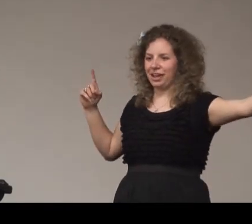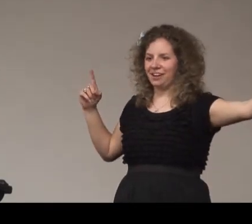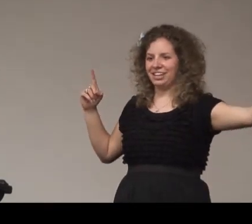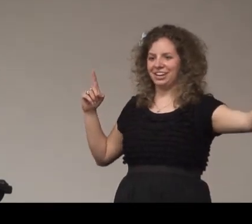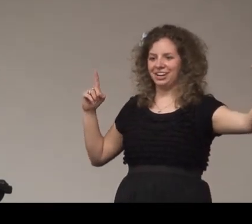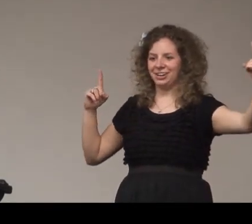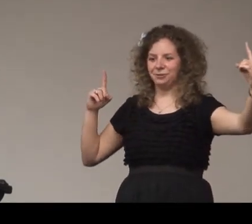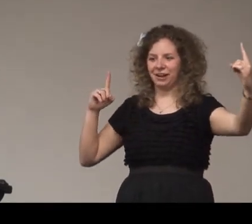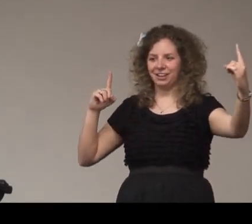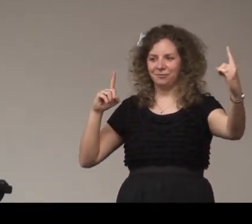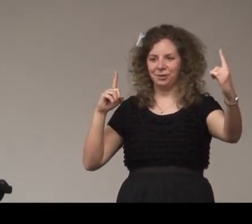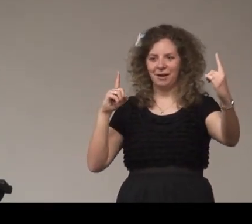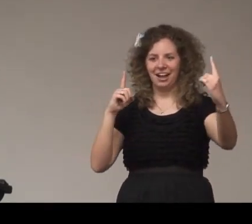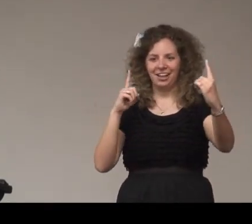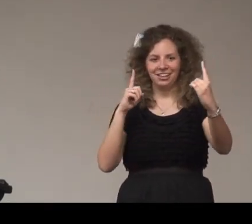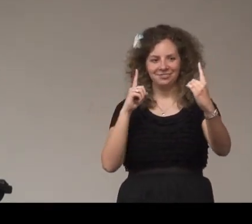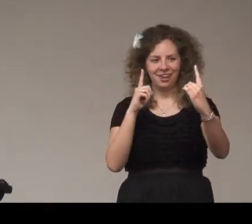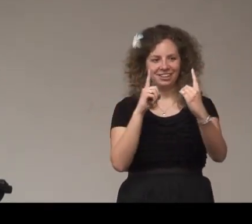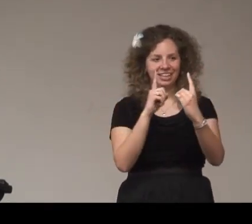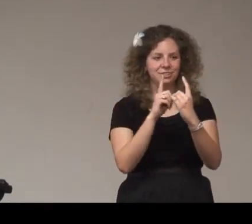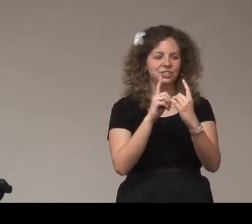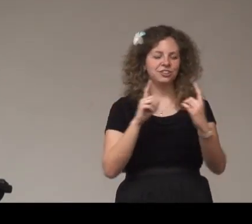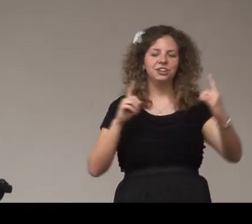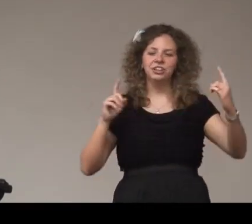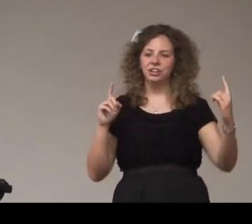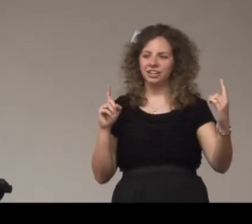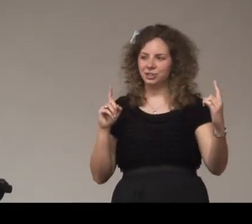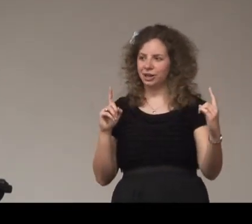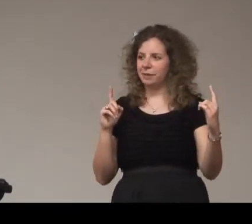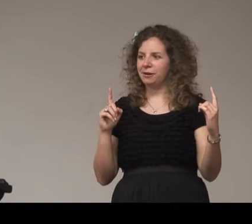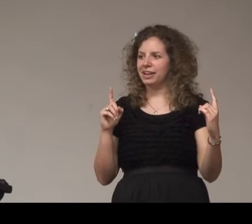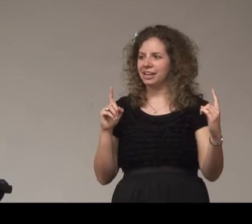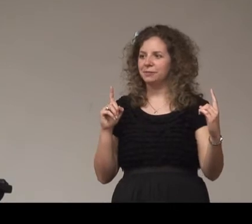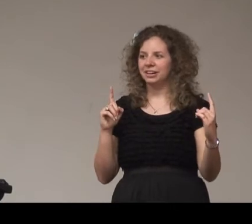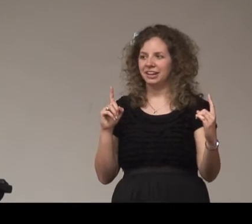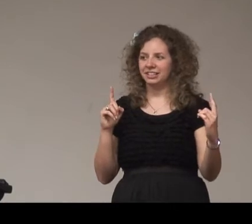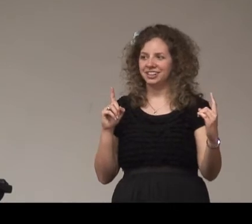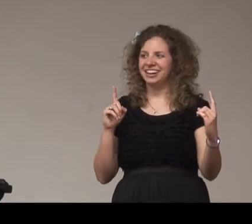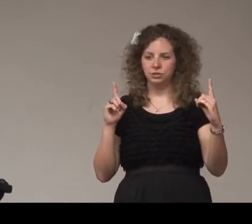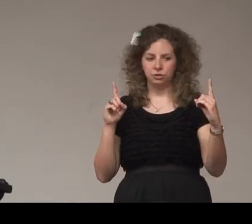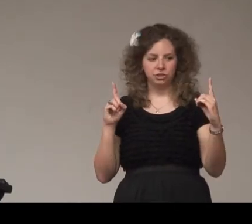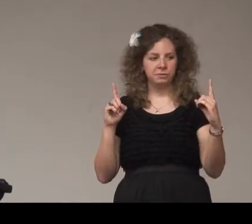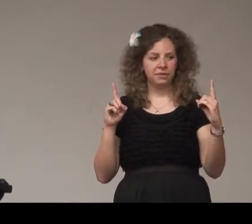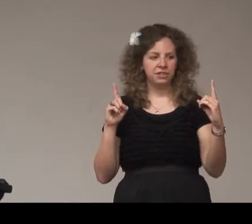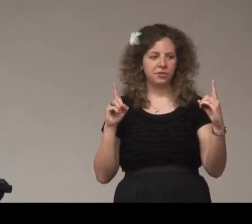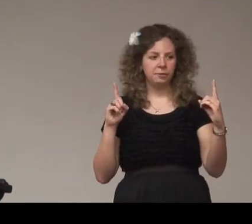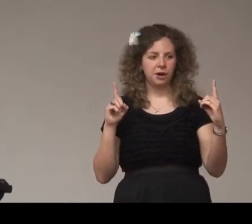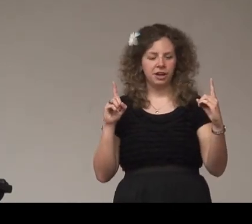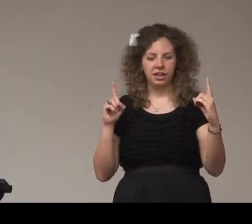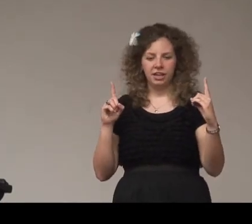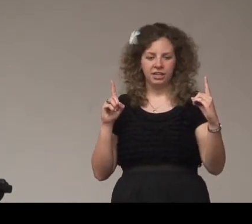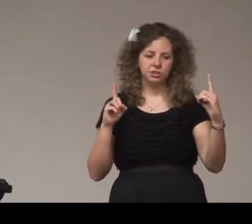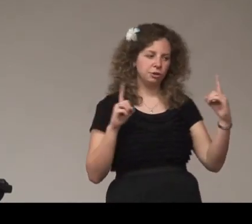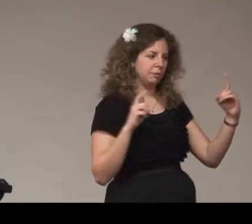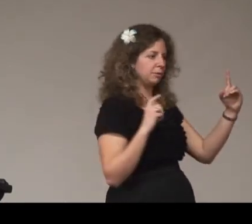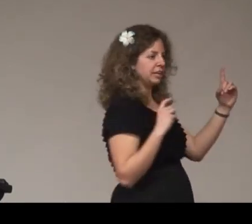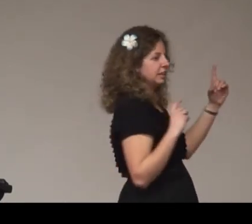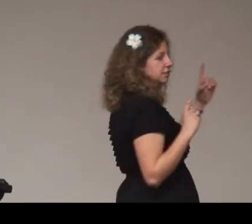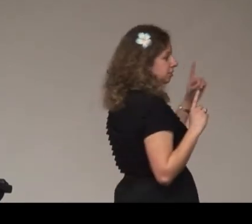out here and you're walking for a mile and finally get to each other, you're gonna start about right here where your hands are. So just about this far apart. And so my one hand is a